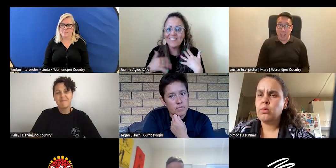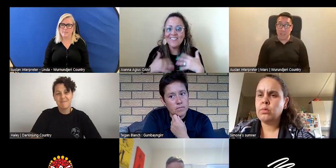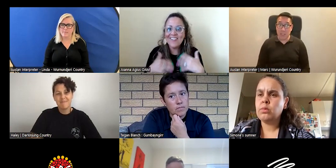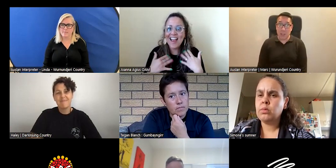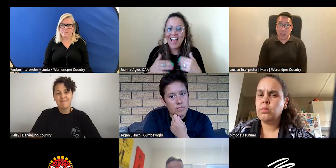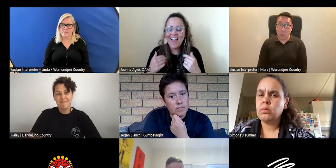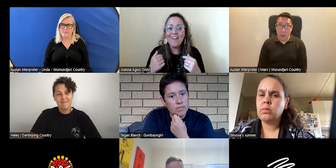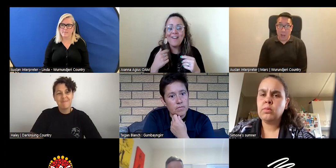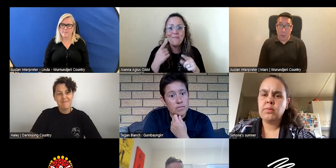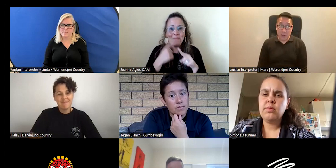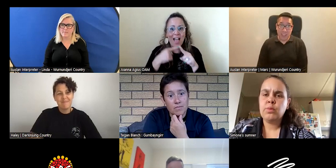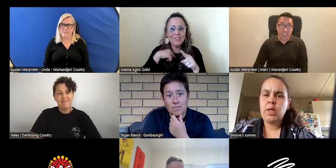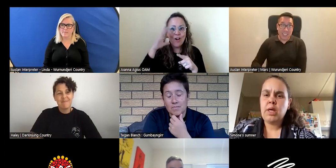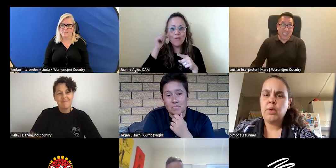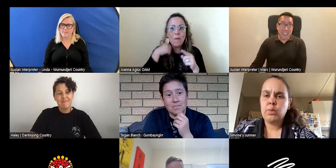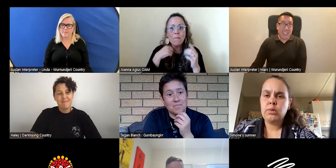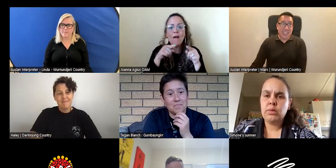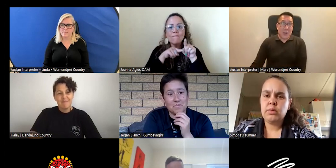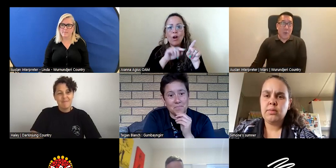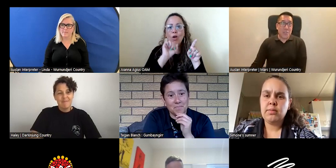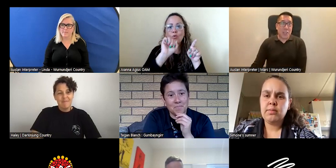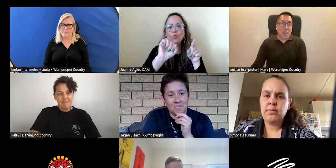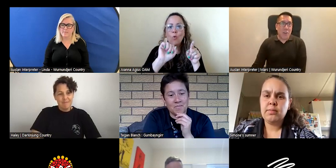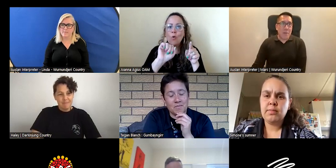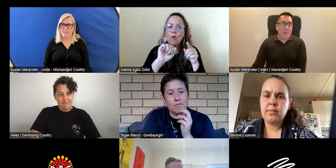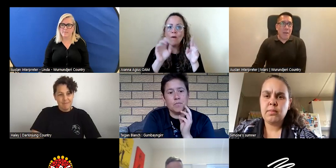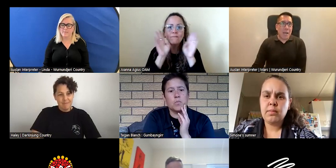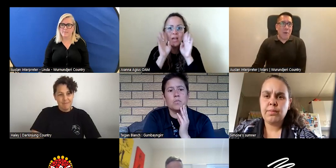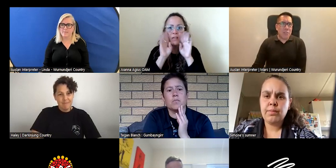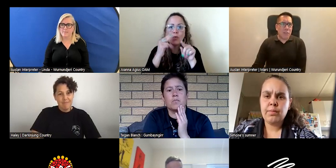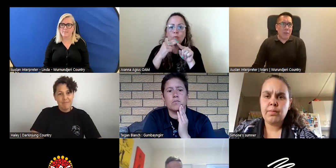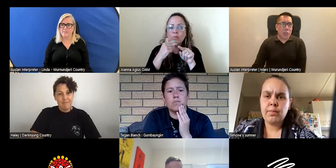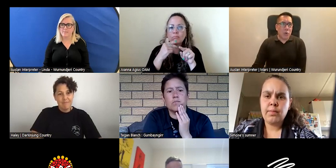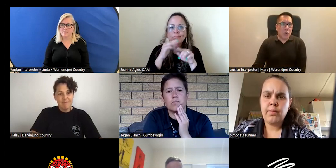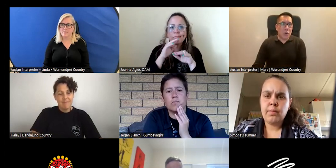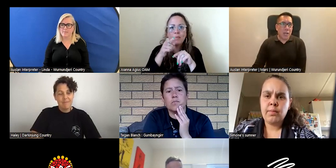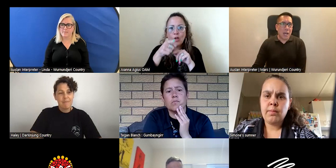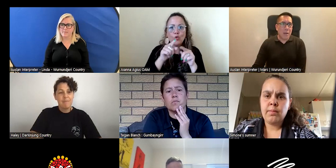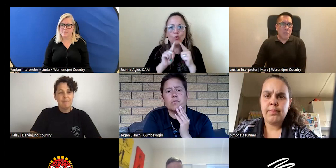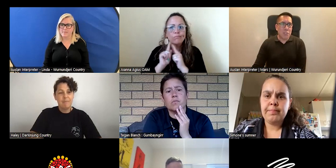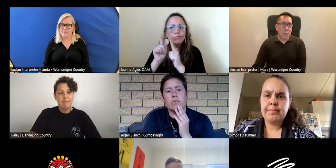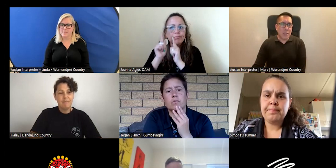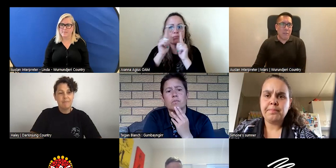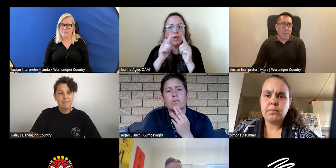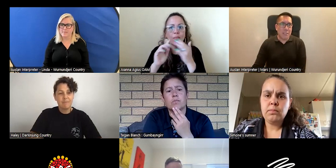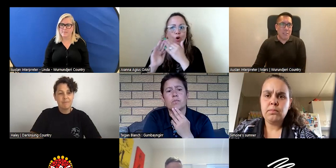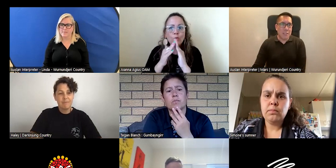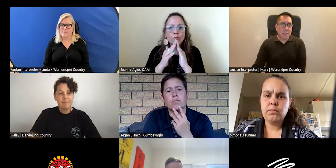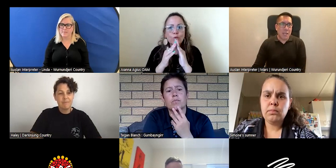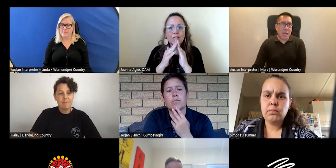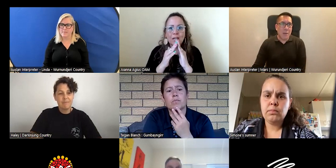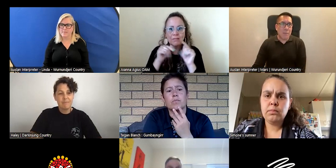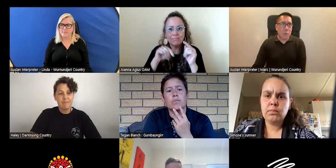Yeah, absolutely. Wow. Also, I remember I was following your social media